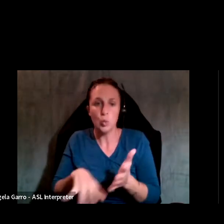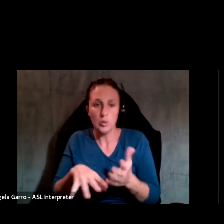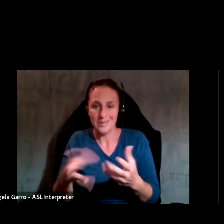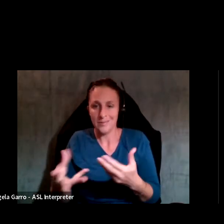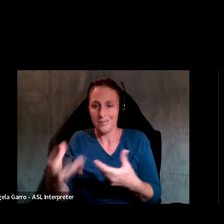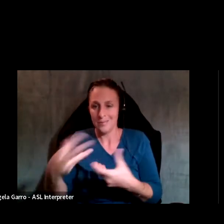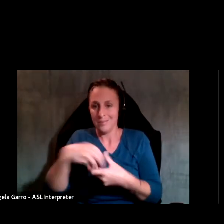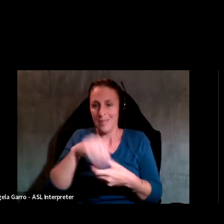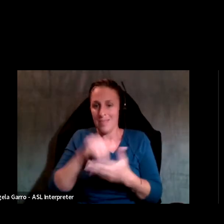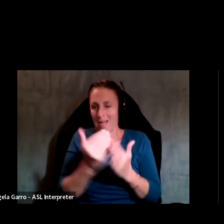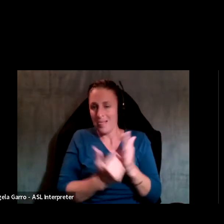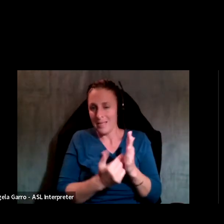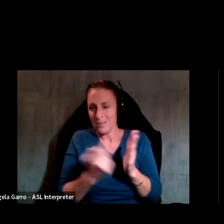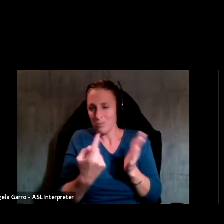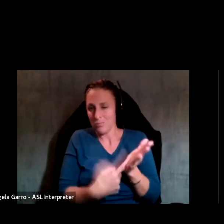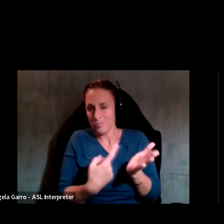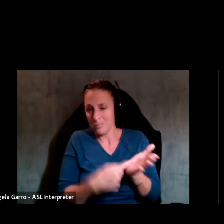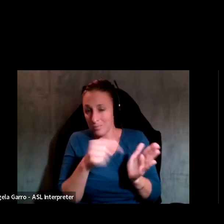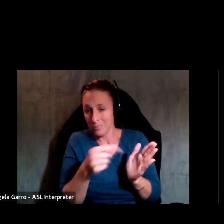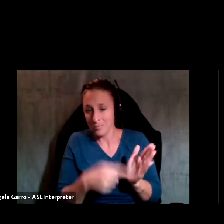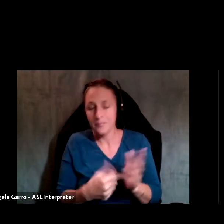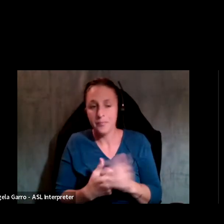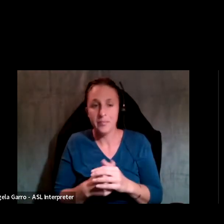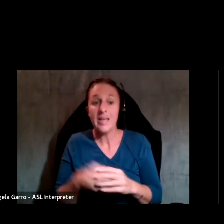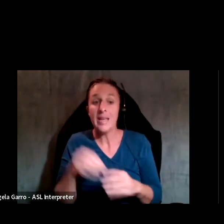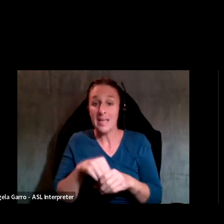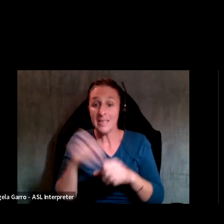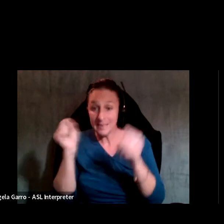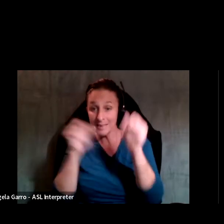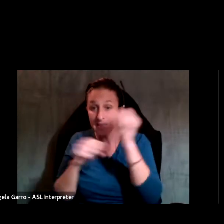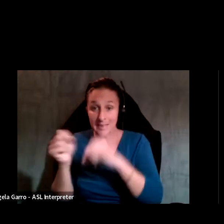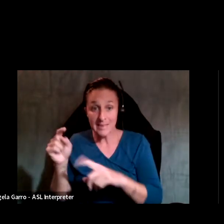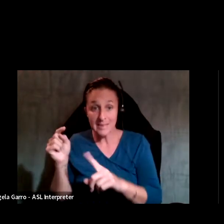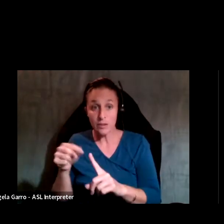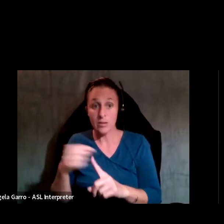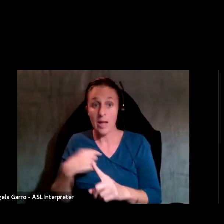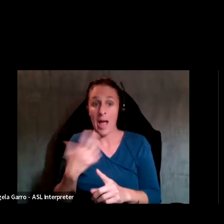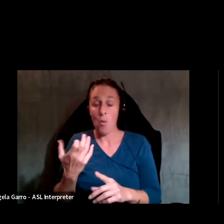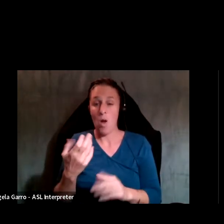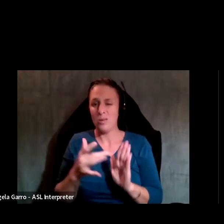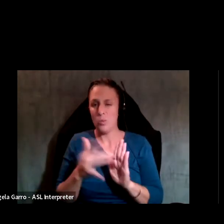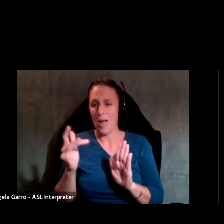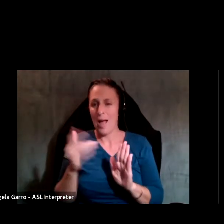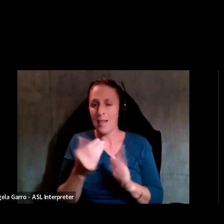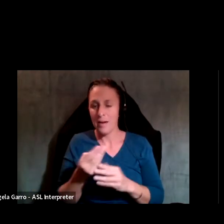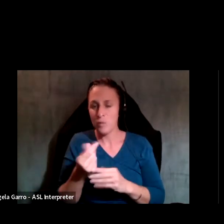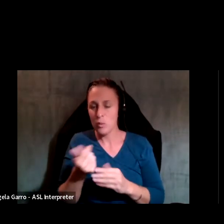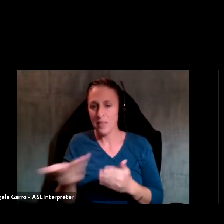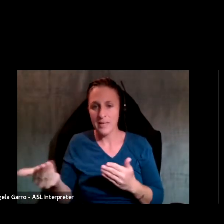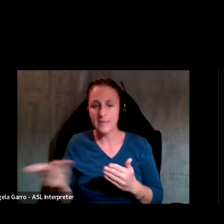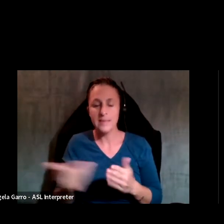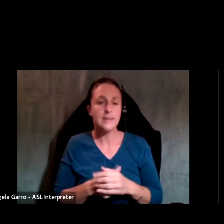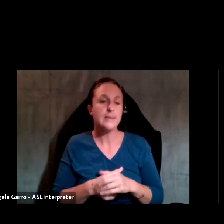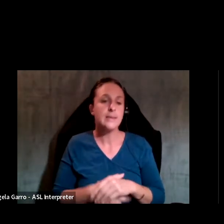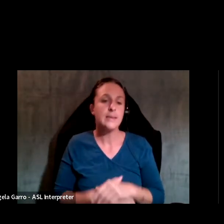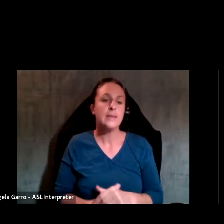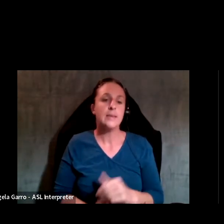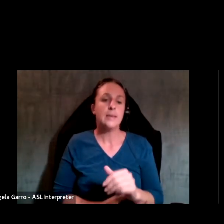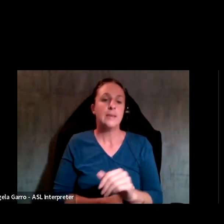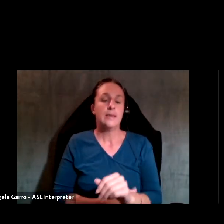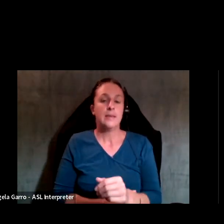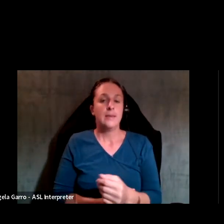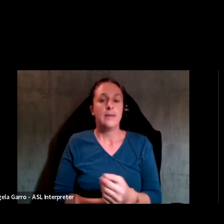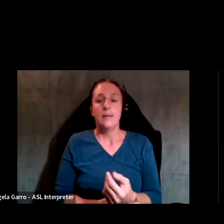about? Yeah. In the statistics, I just want to highlight a few things of